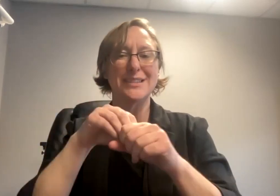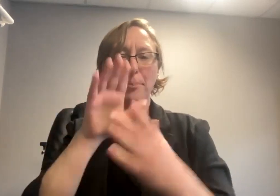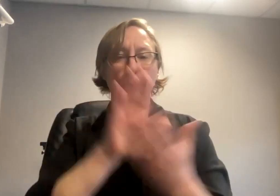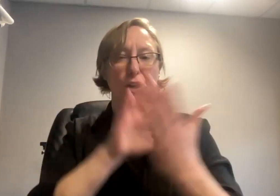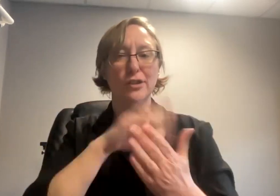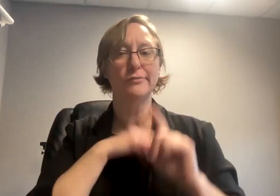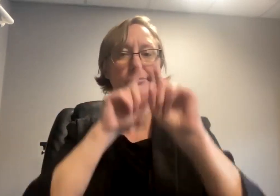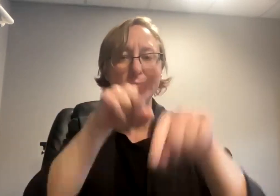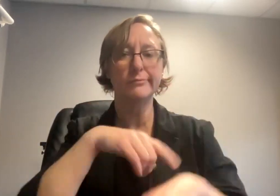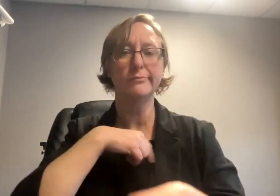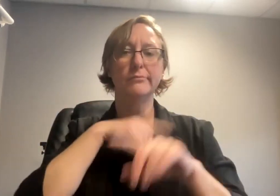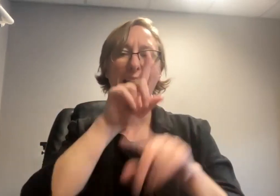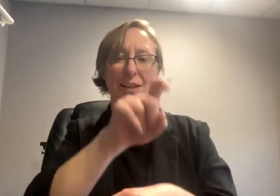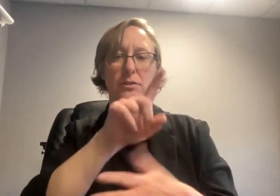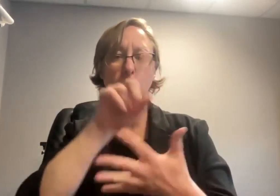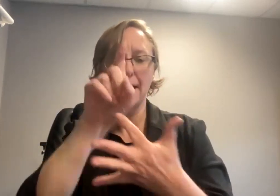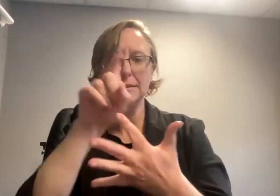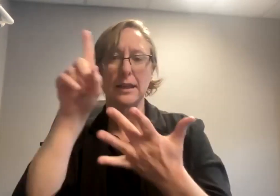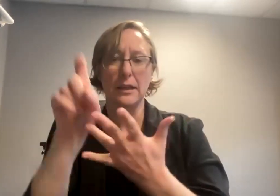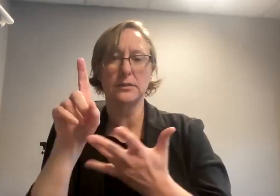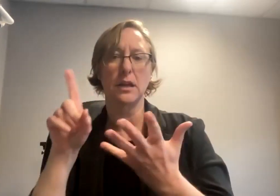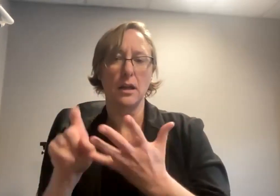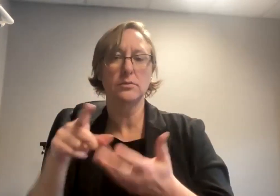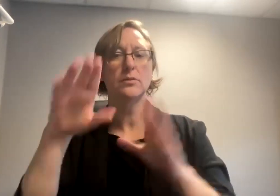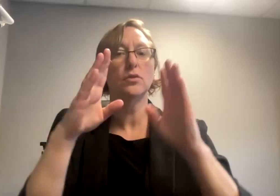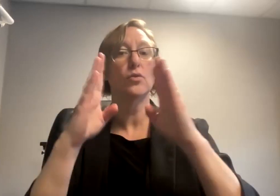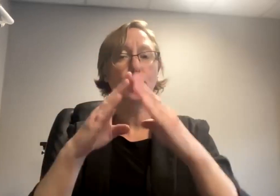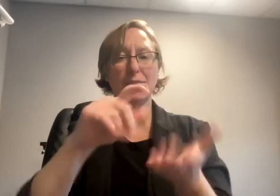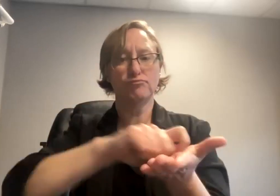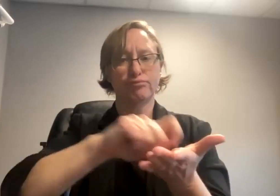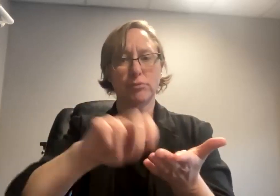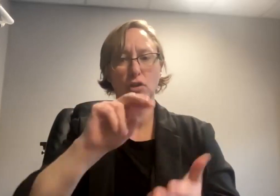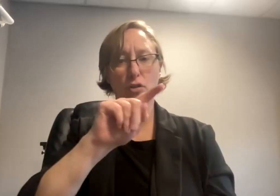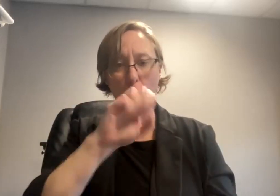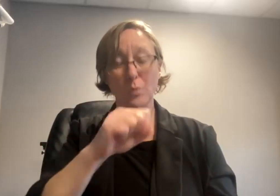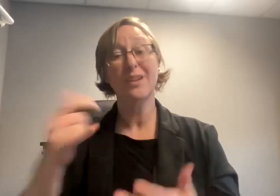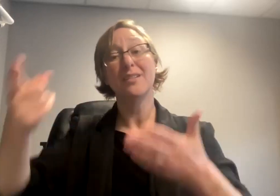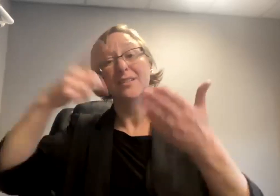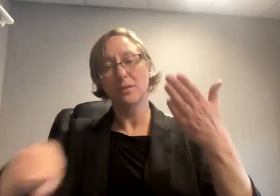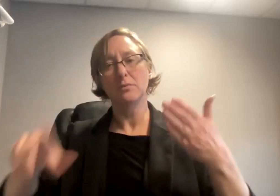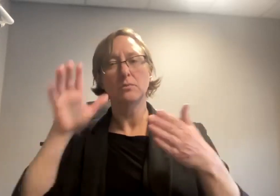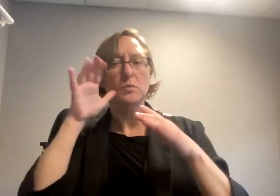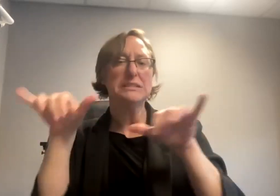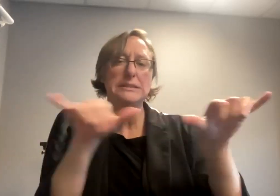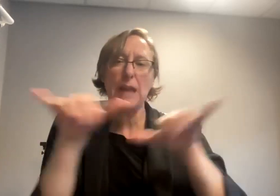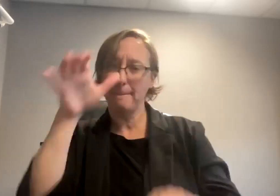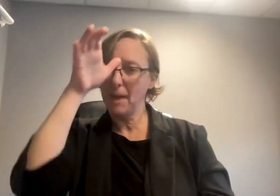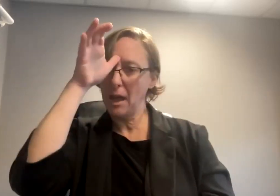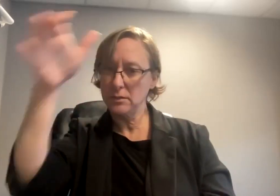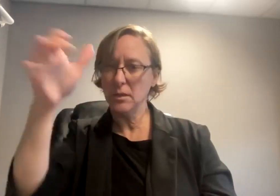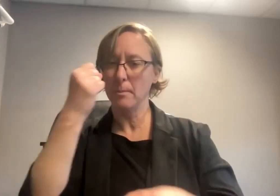That's Megan Potts, Eric Workman, and I going through those 7 questions that we had developed